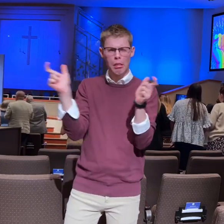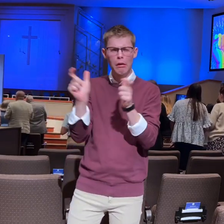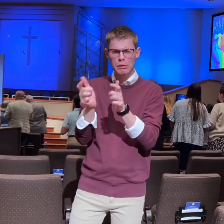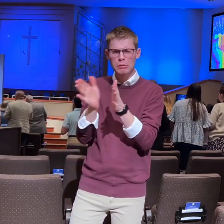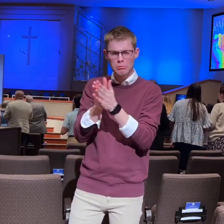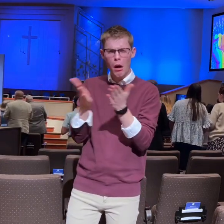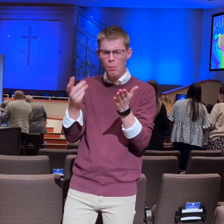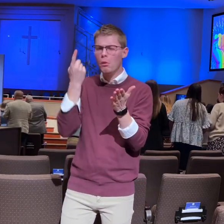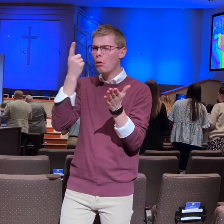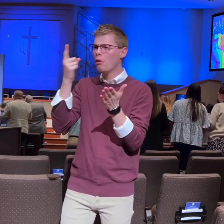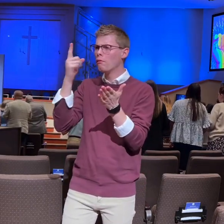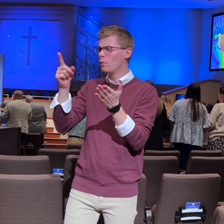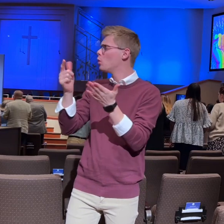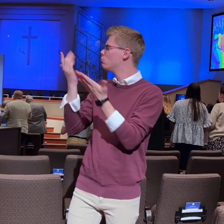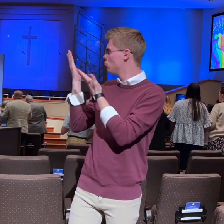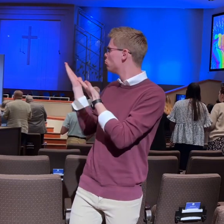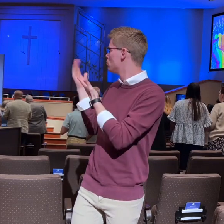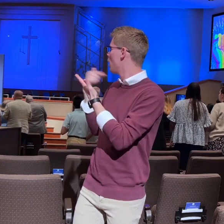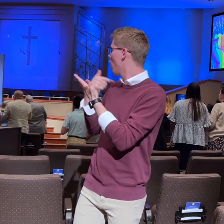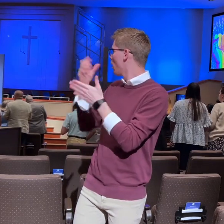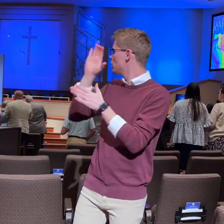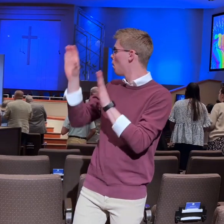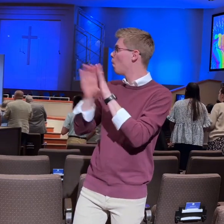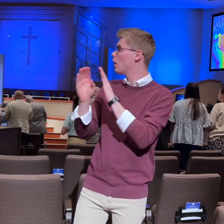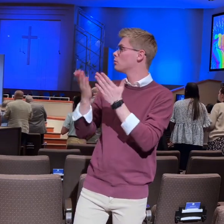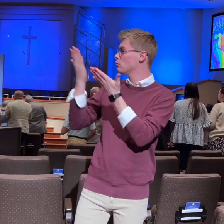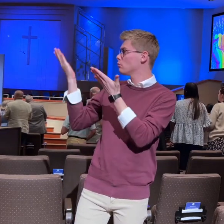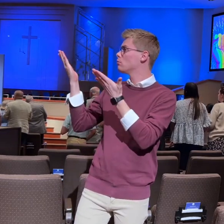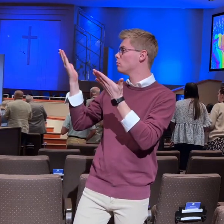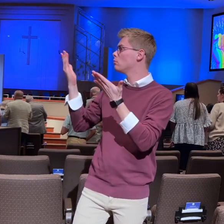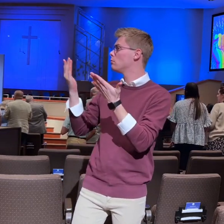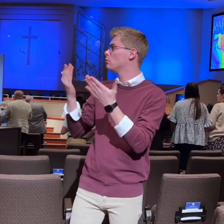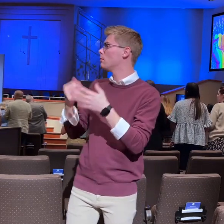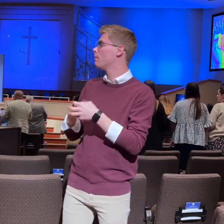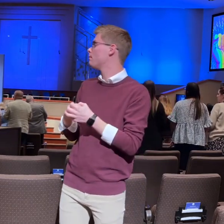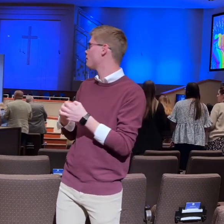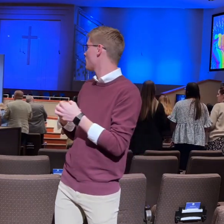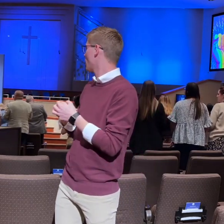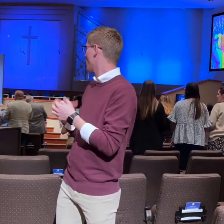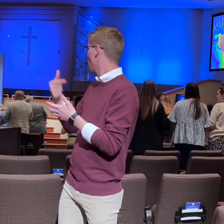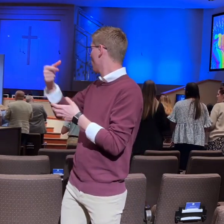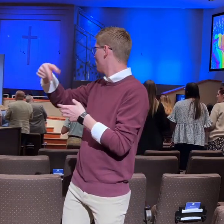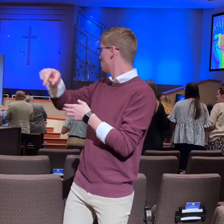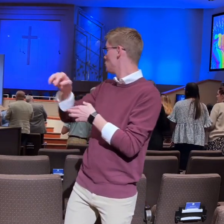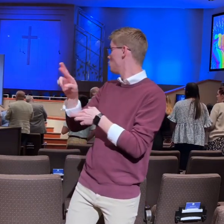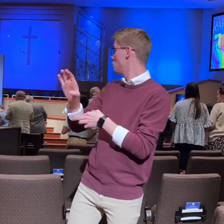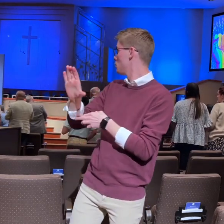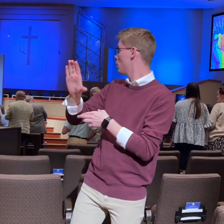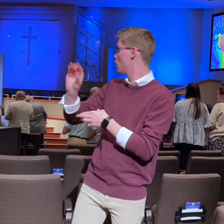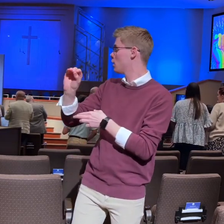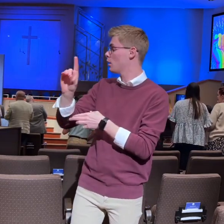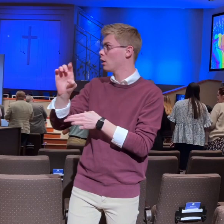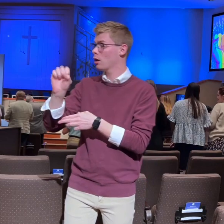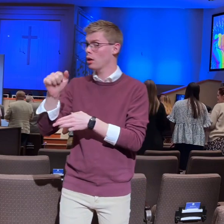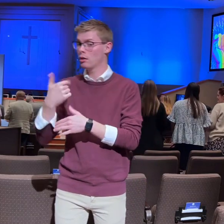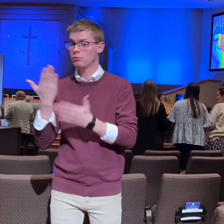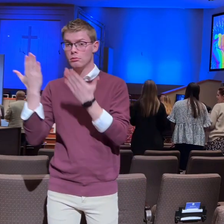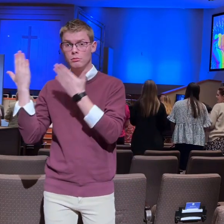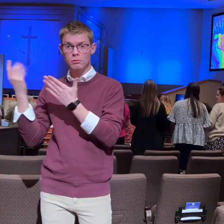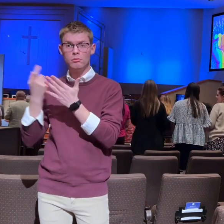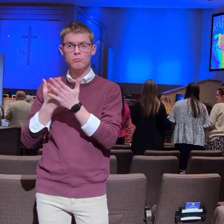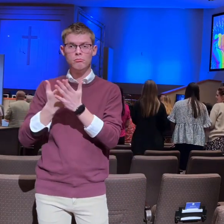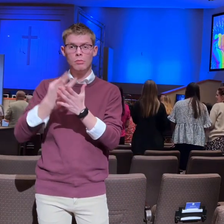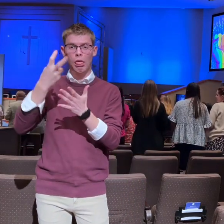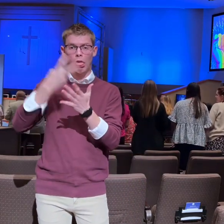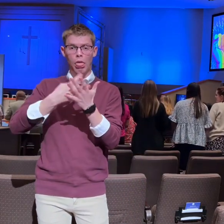snapshot if you'd like to of this, whatever that thing is, that blob of ink up there. What do they call those things? That's what they call them. Some of you are